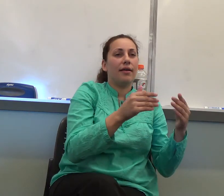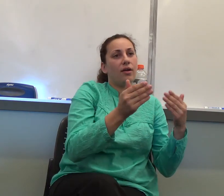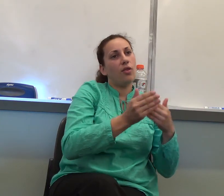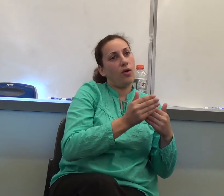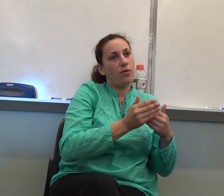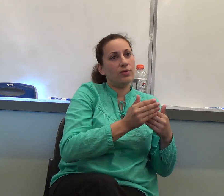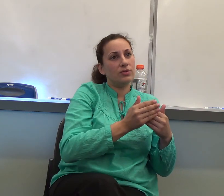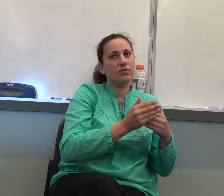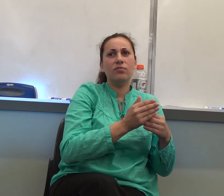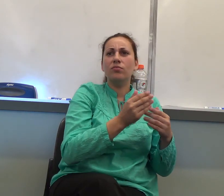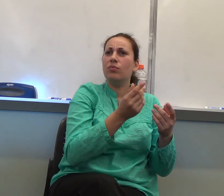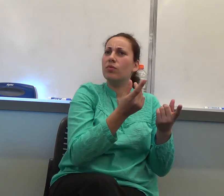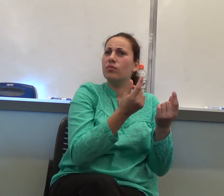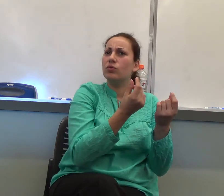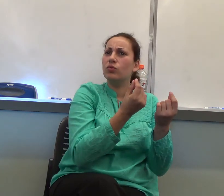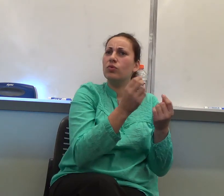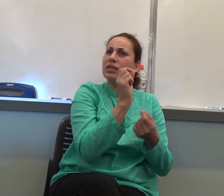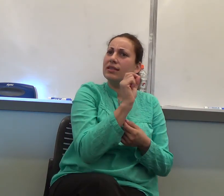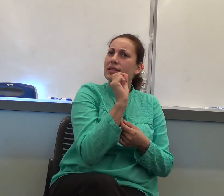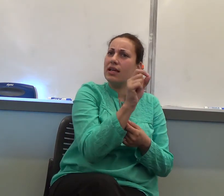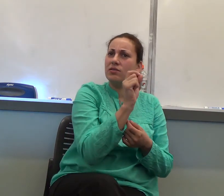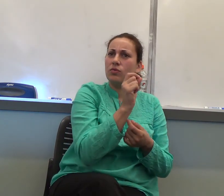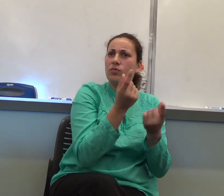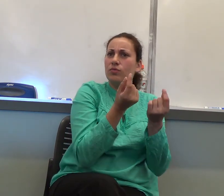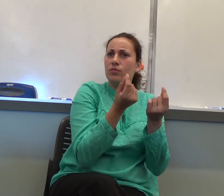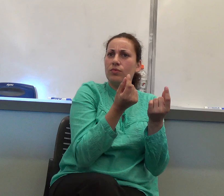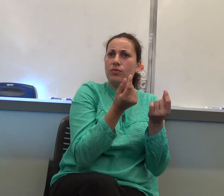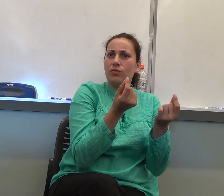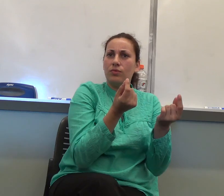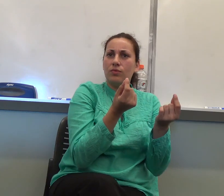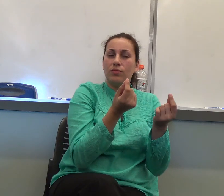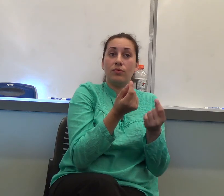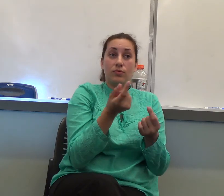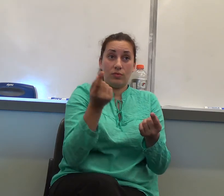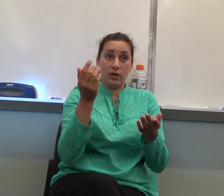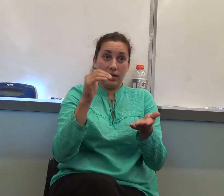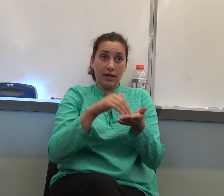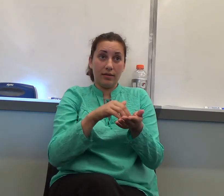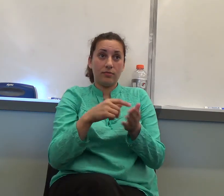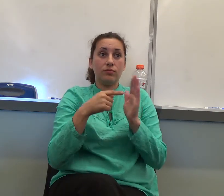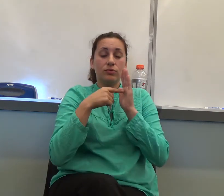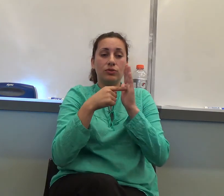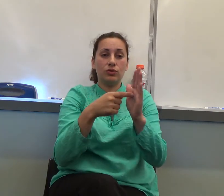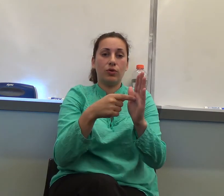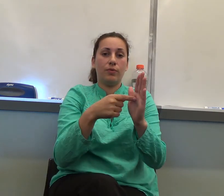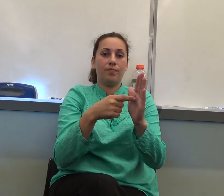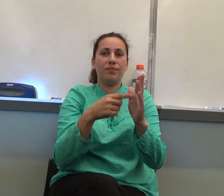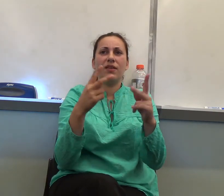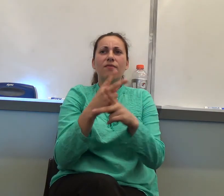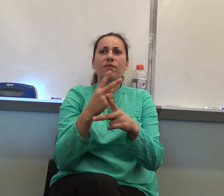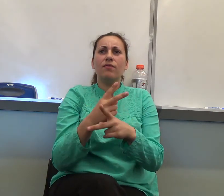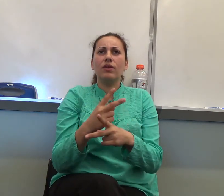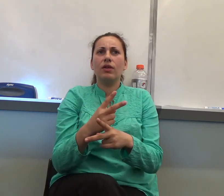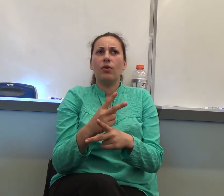do you do with the decimal point? And so once again, what we're going to do is figure out how to do a